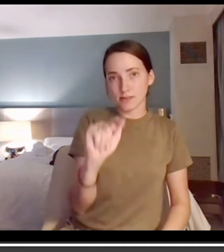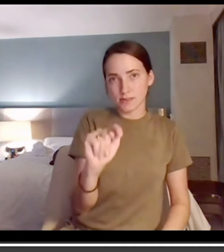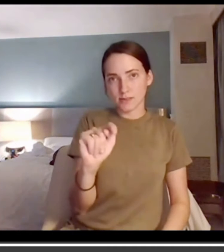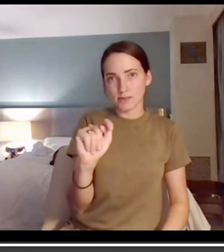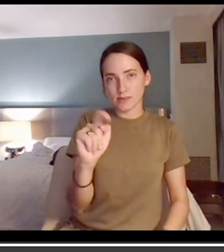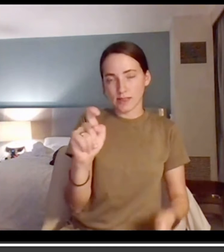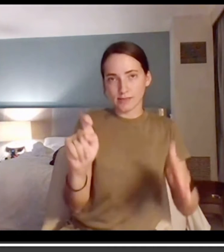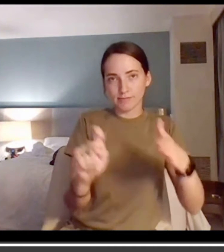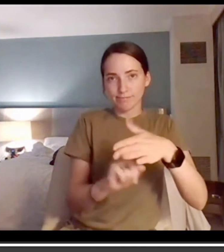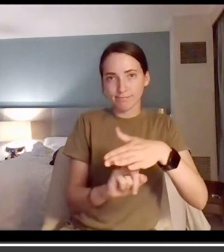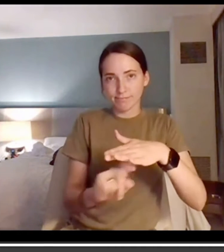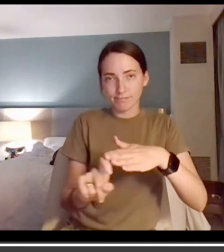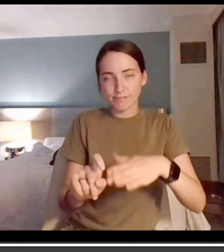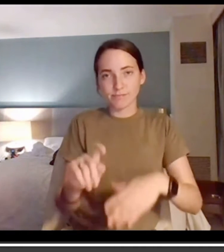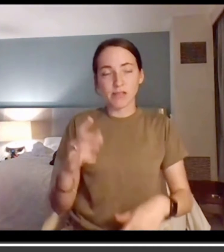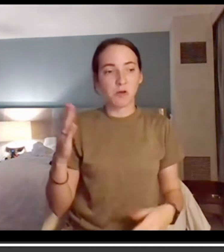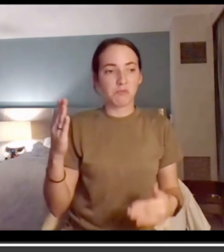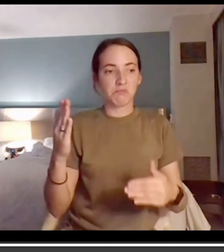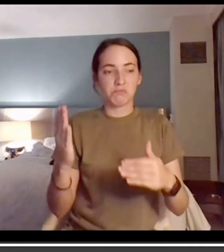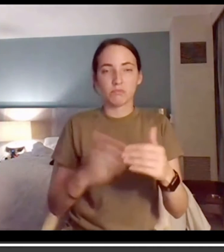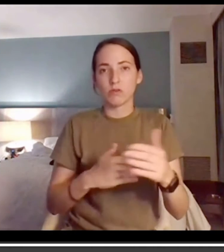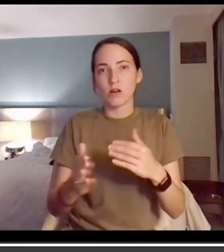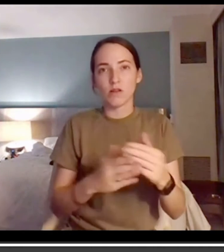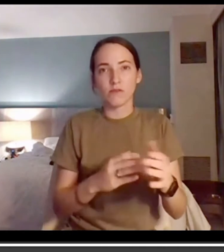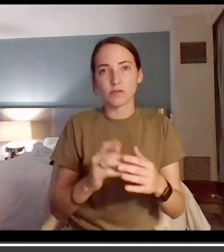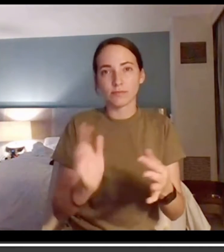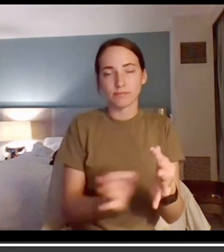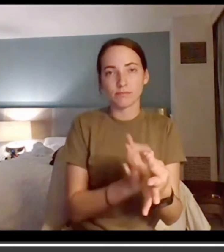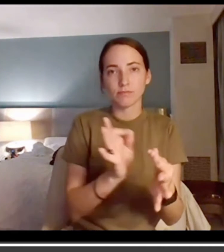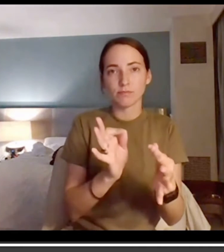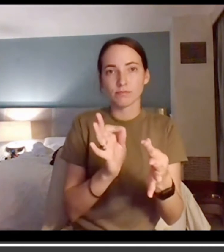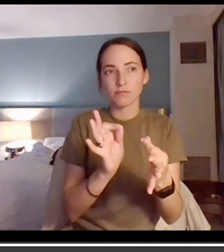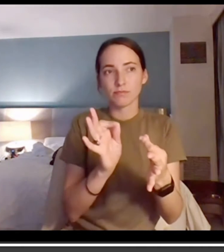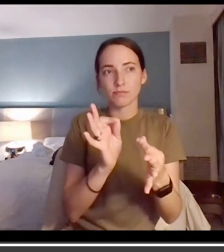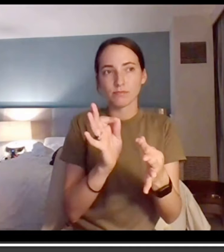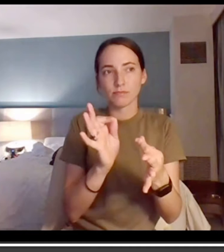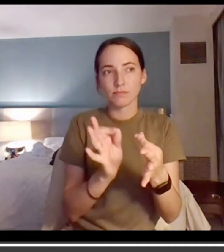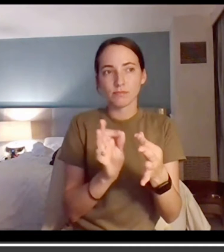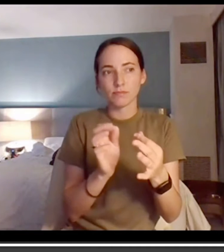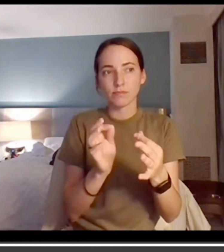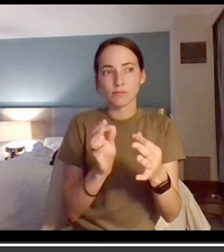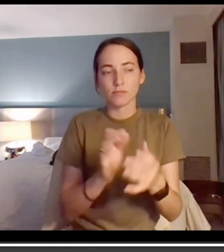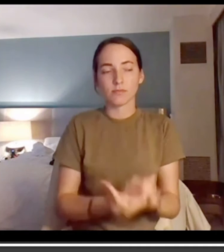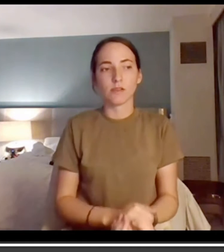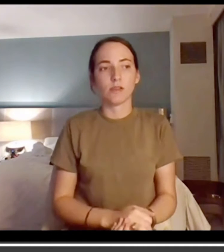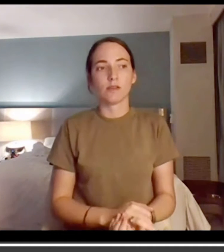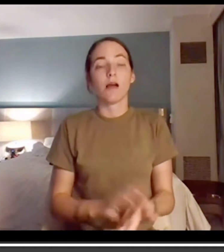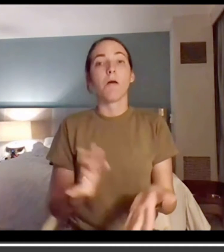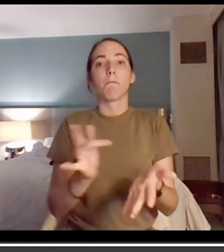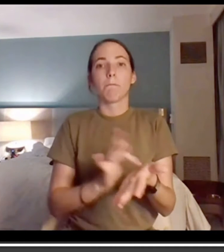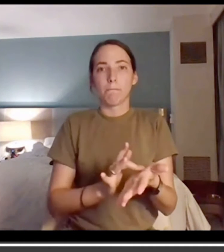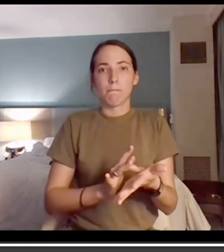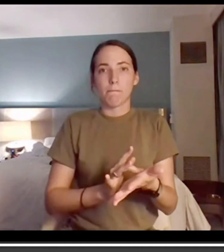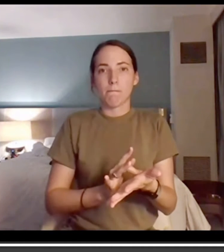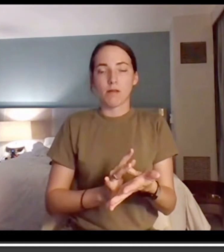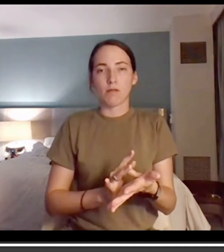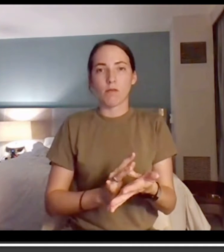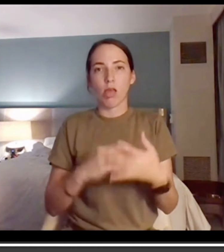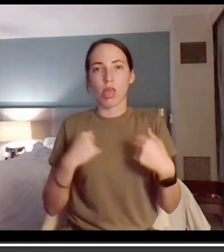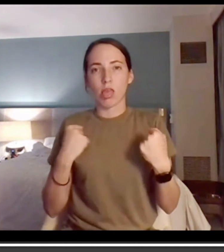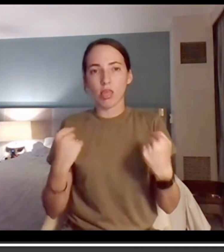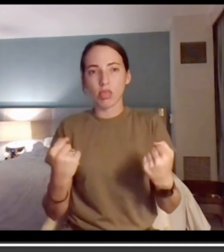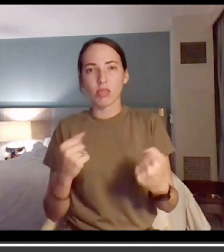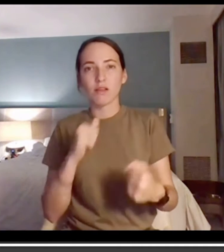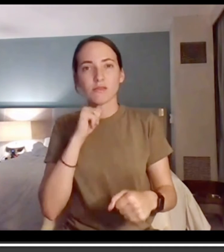that's subject to some sort of objective medical test, that's going to help. Obviously, mental health conditions don't fit that bill, but